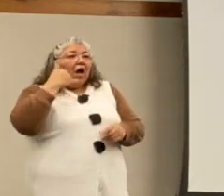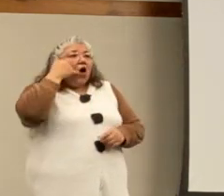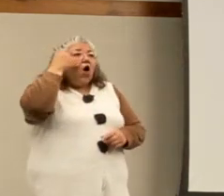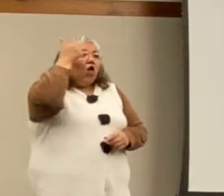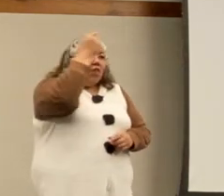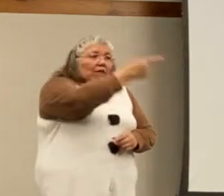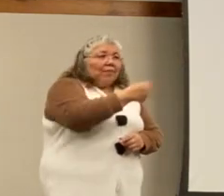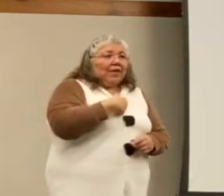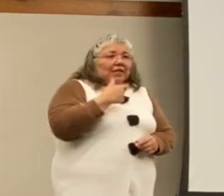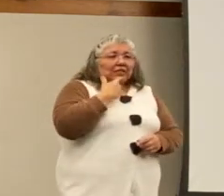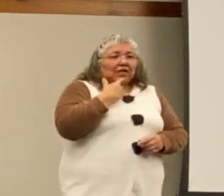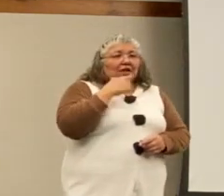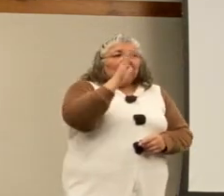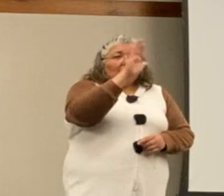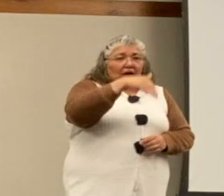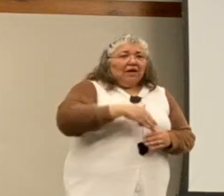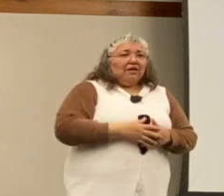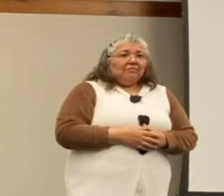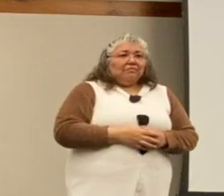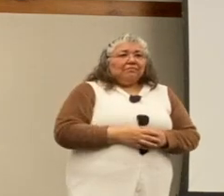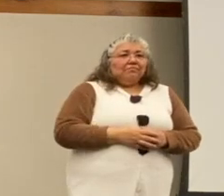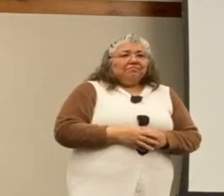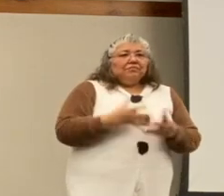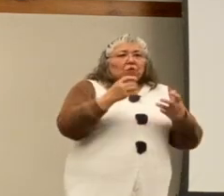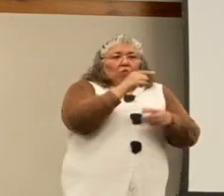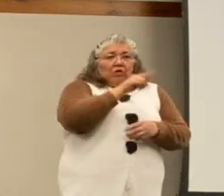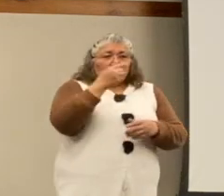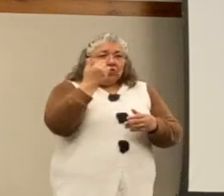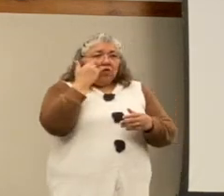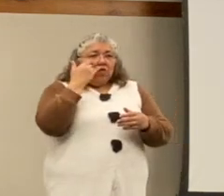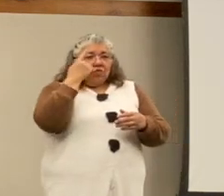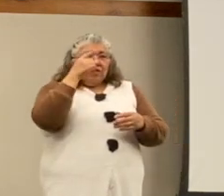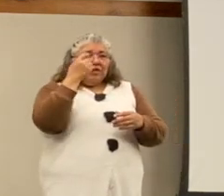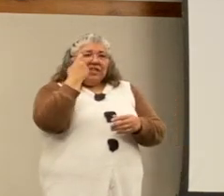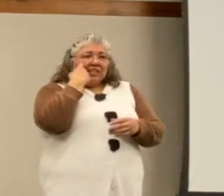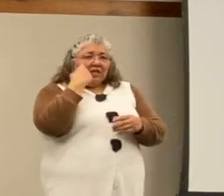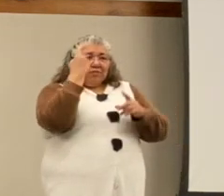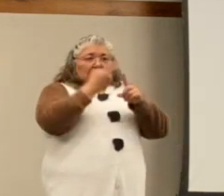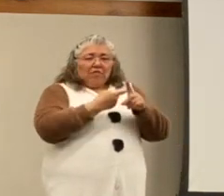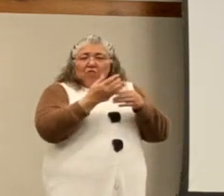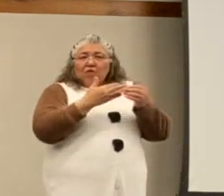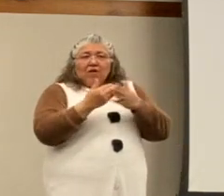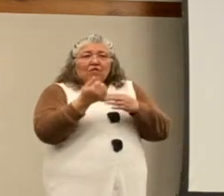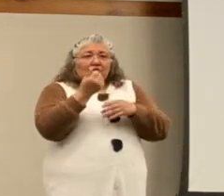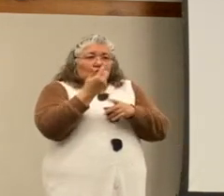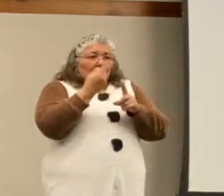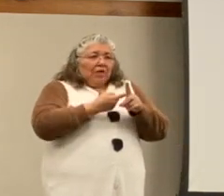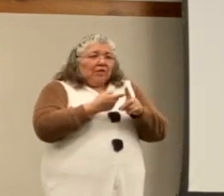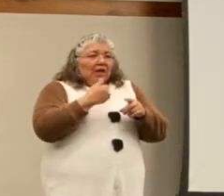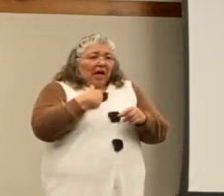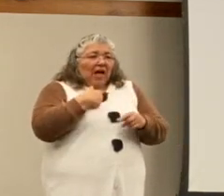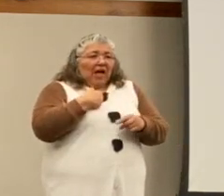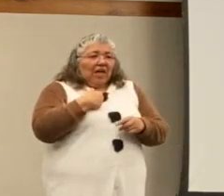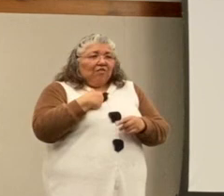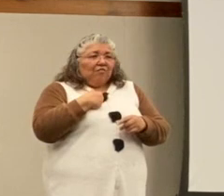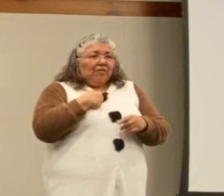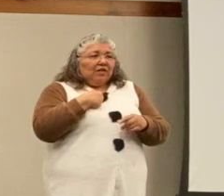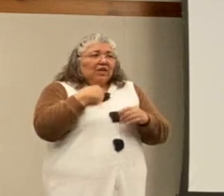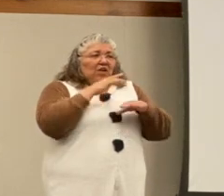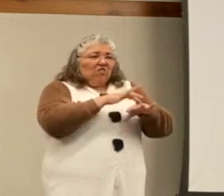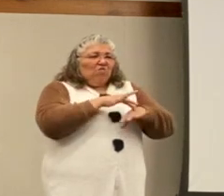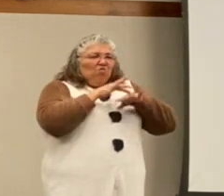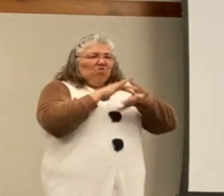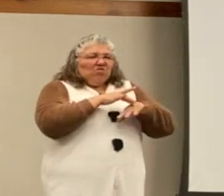up and I said, hey, I want you to know for the last month or whatever, a couple months, I've been harboring